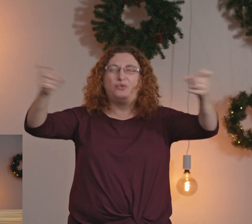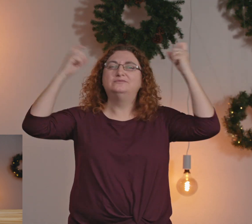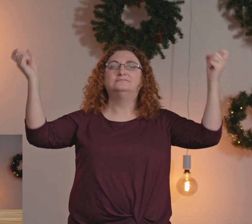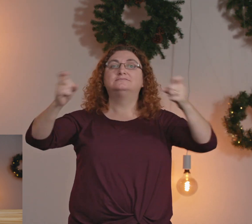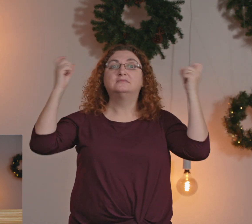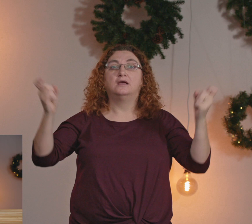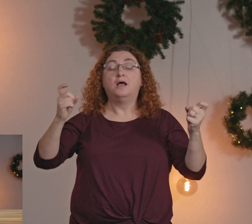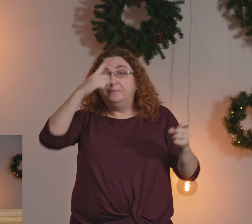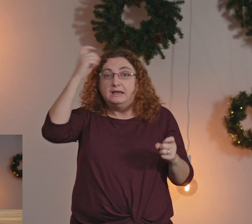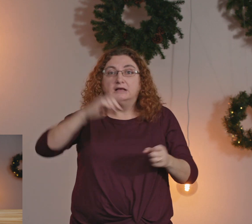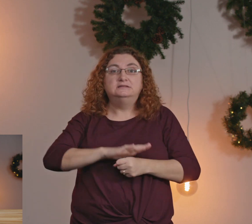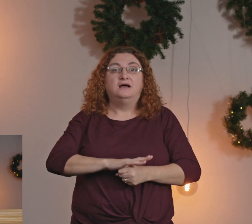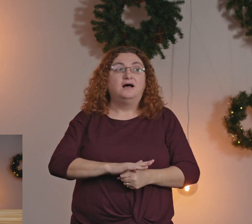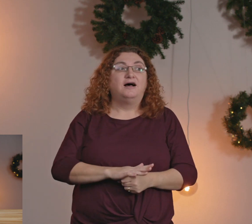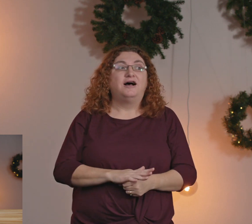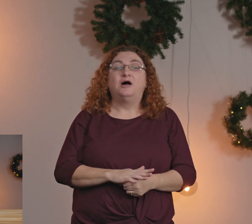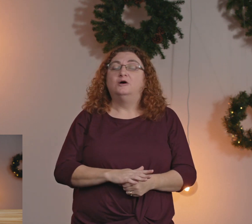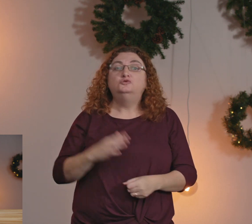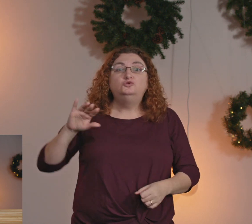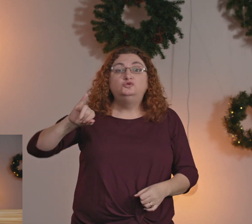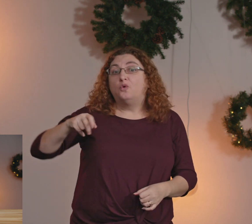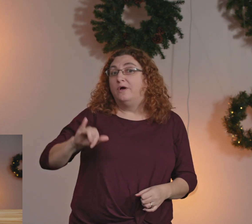it was pent up. It was a joy that was,